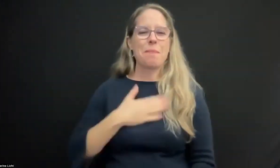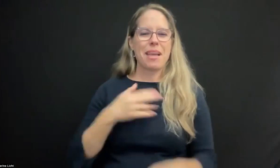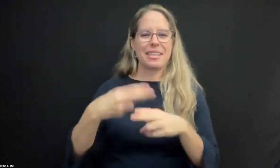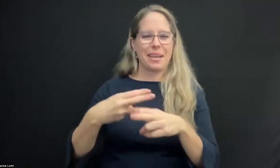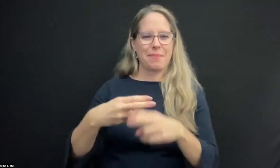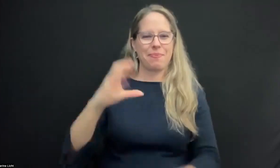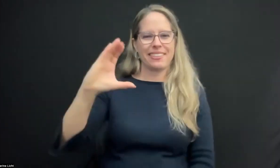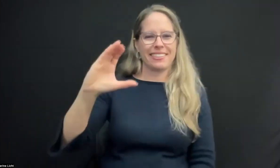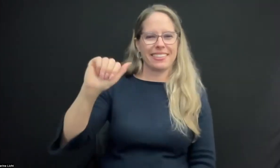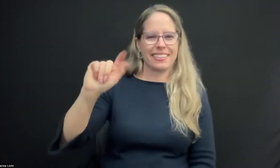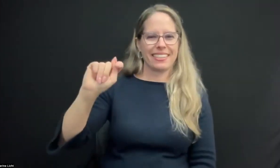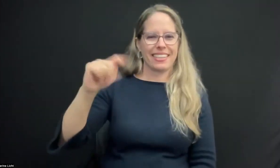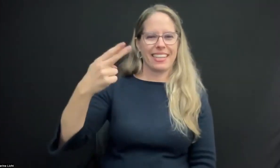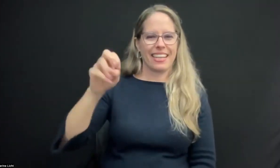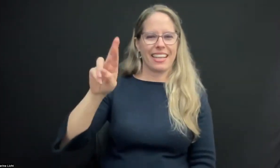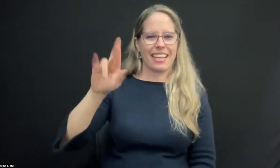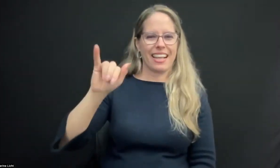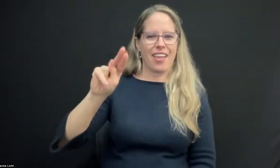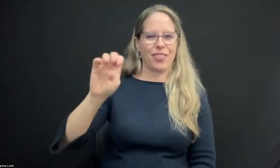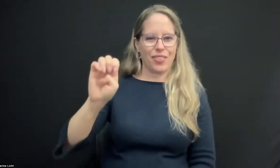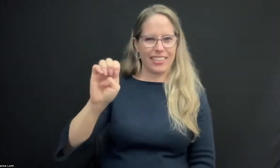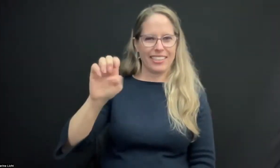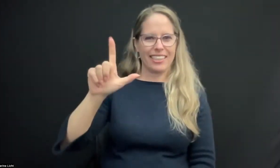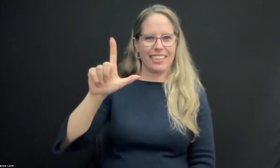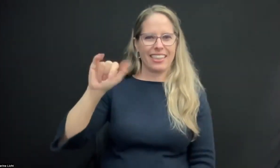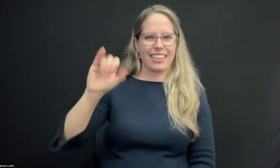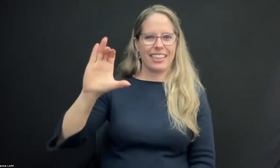My name is Catherine Licht.